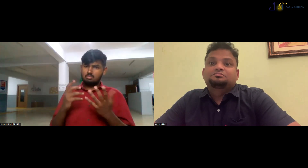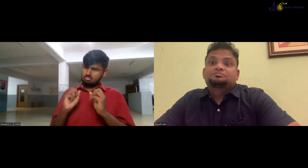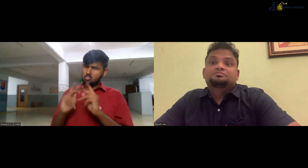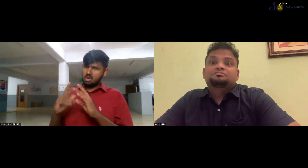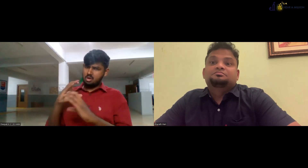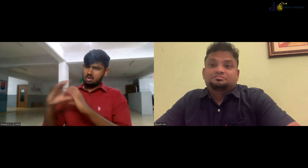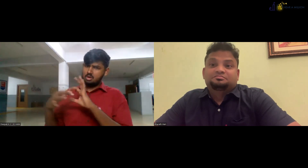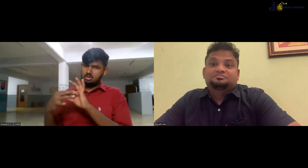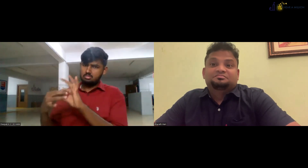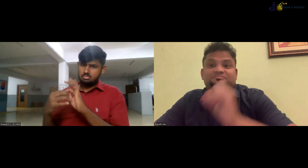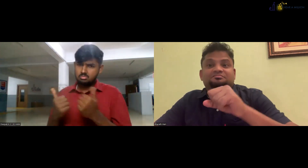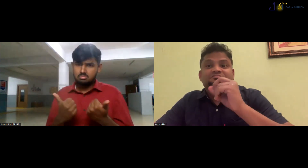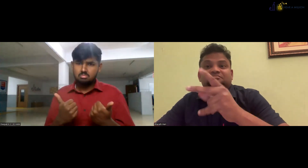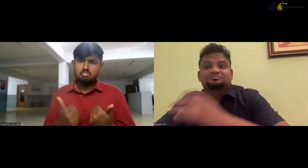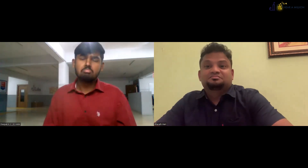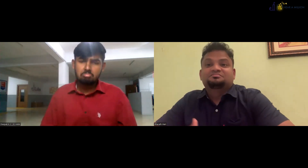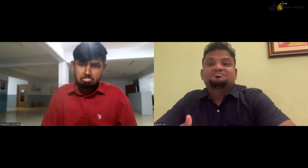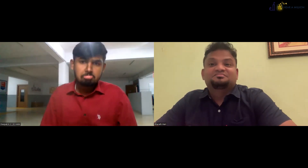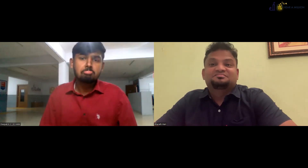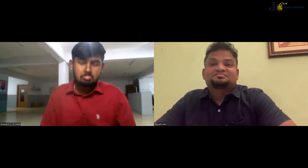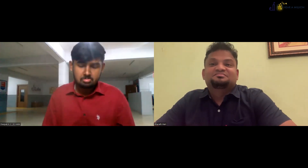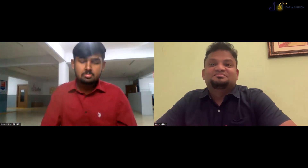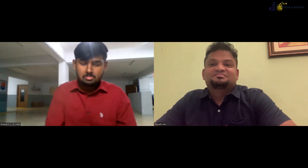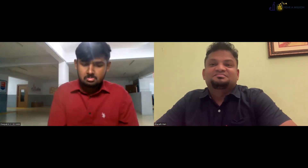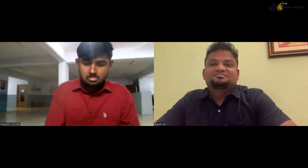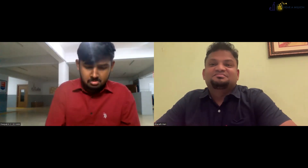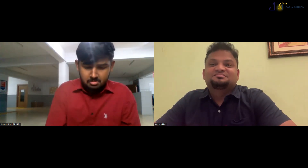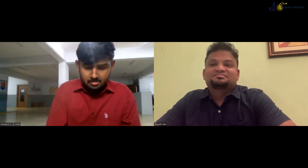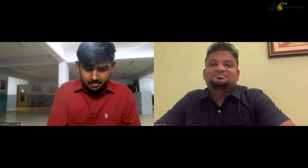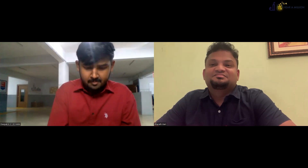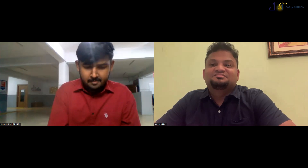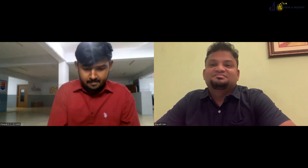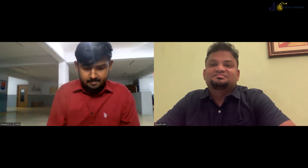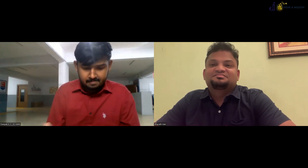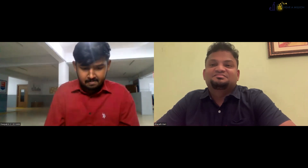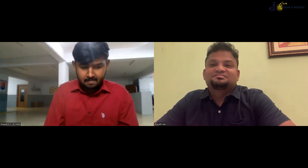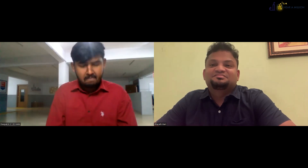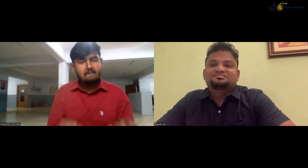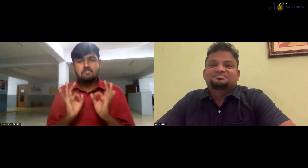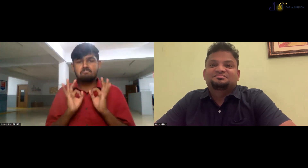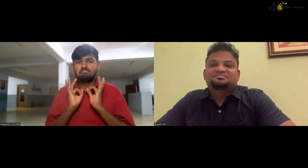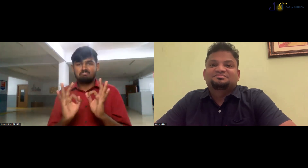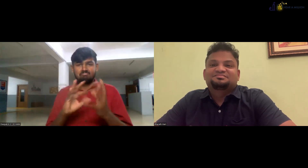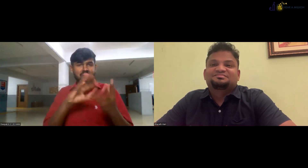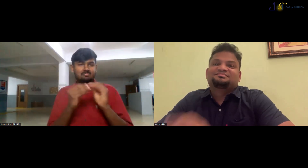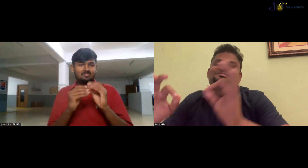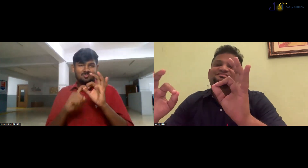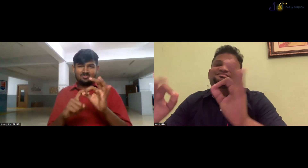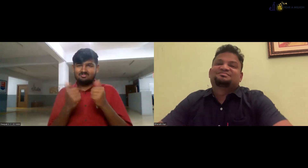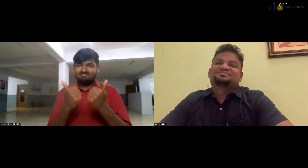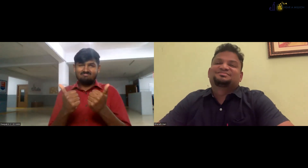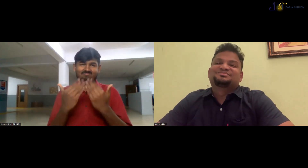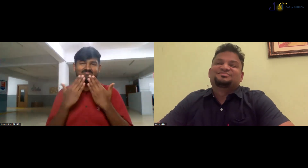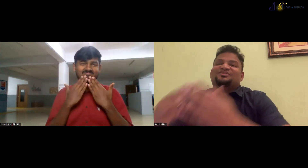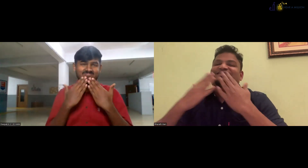communication is okay. Like, you think it's okay, I mean, don't feel awkward or so. Like, yeah, no, it's okay.